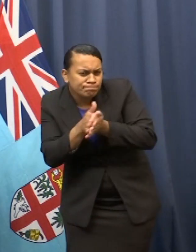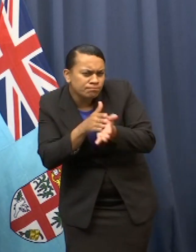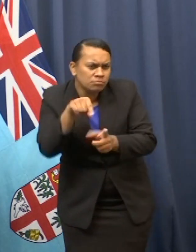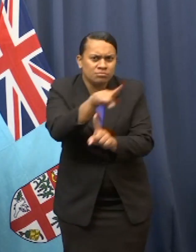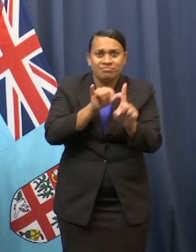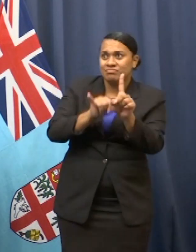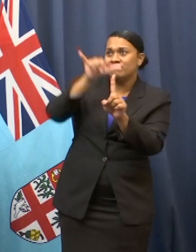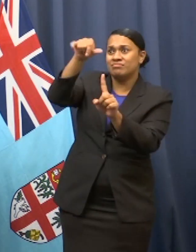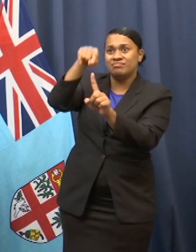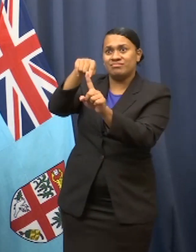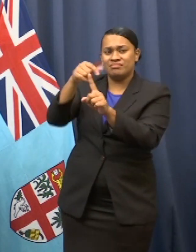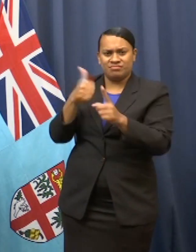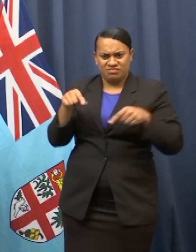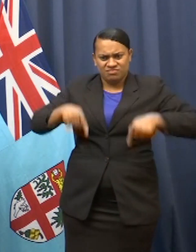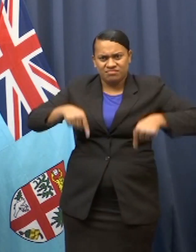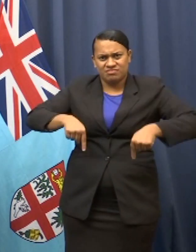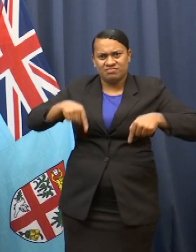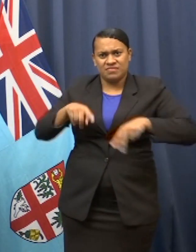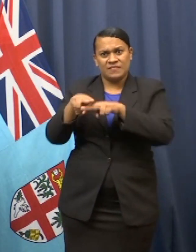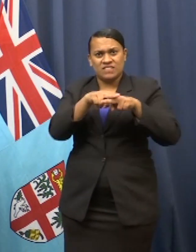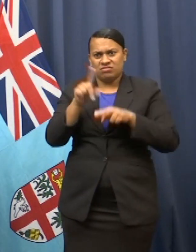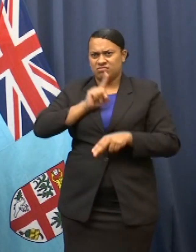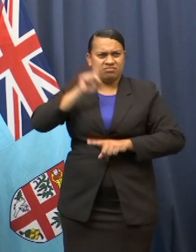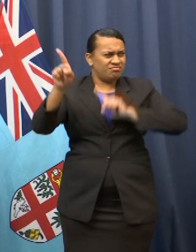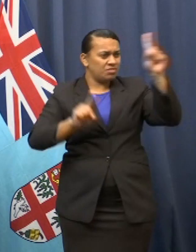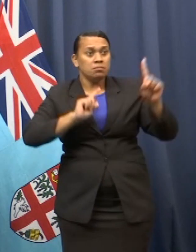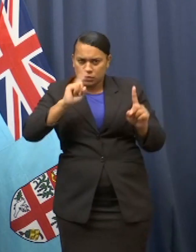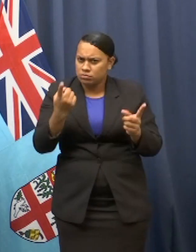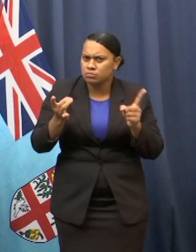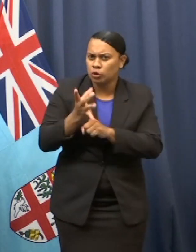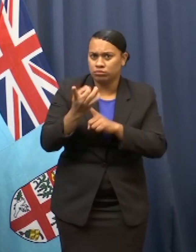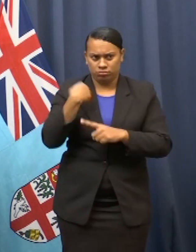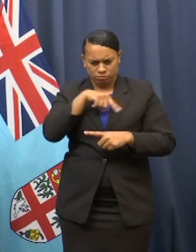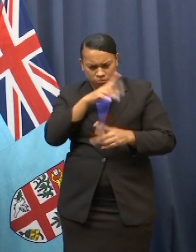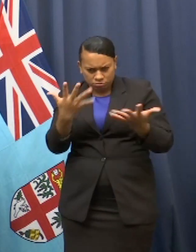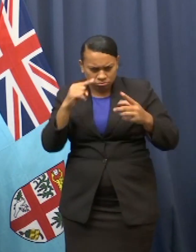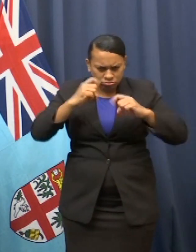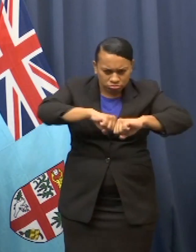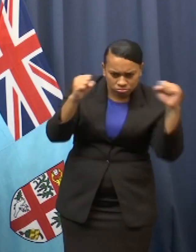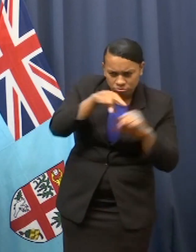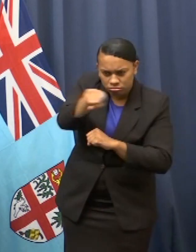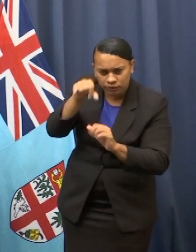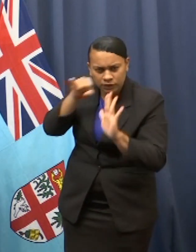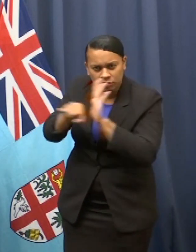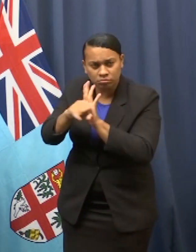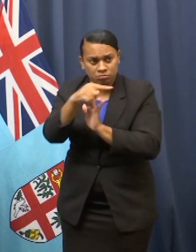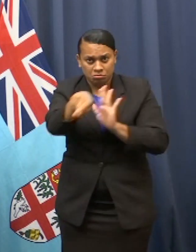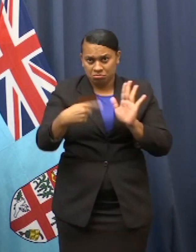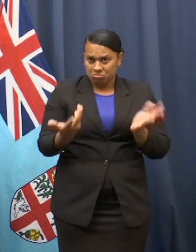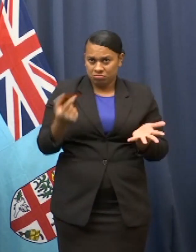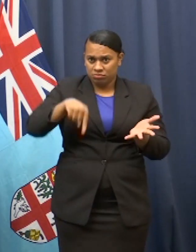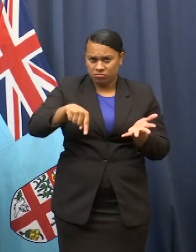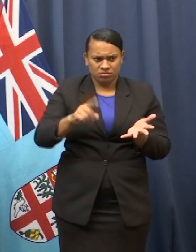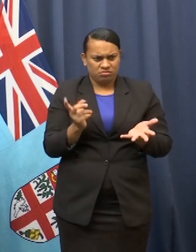vital we get all of these people accounted for. At the moment, they pose an unacceptable risk, so we